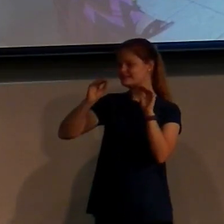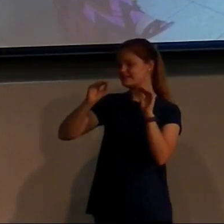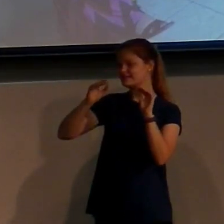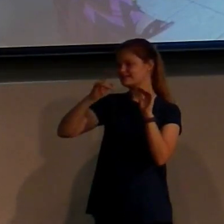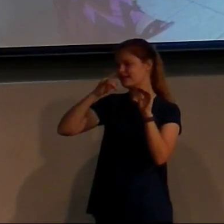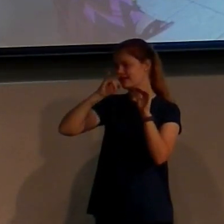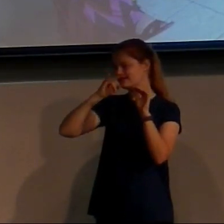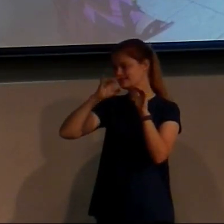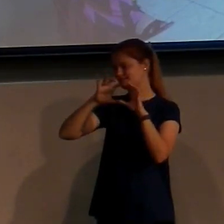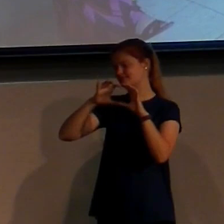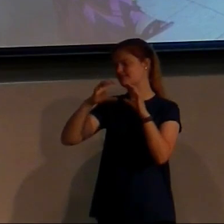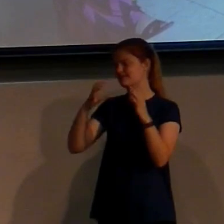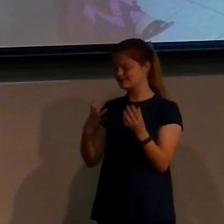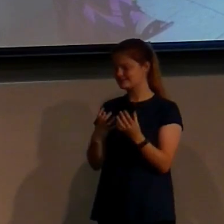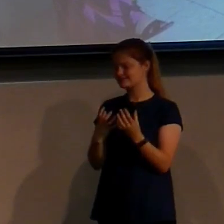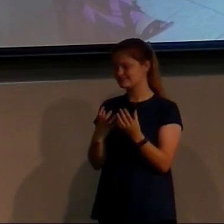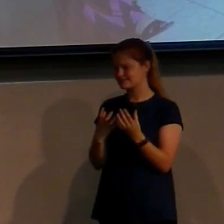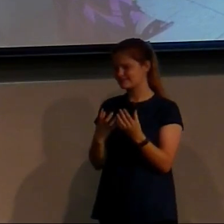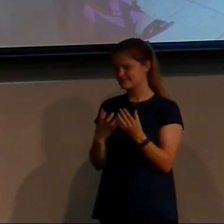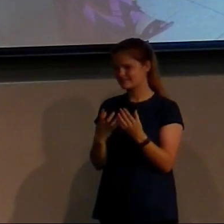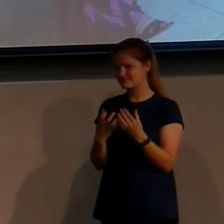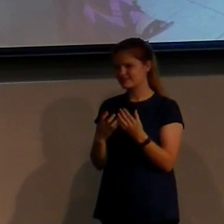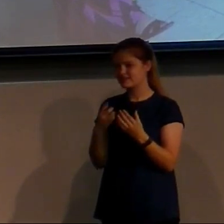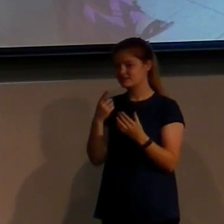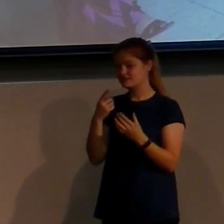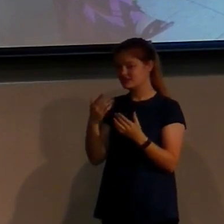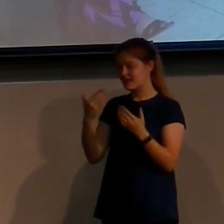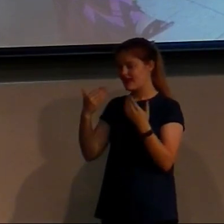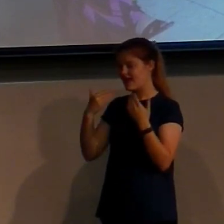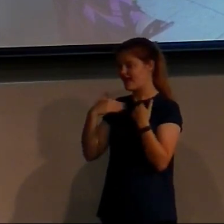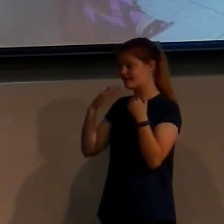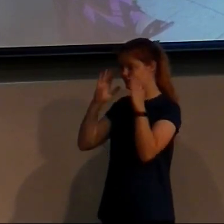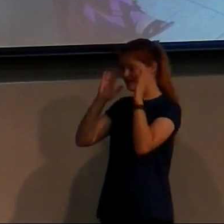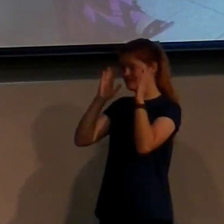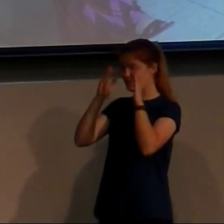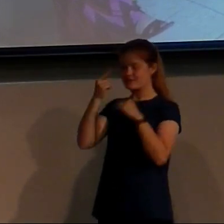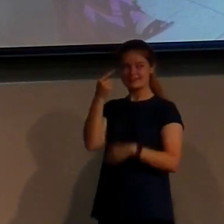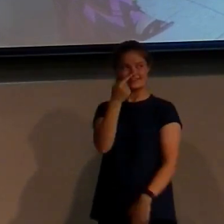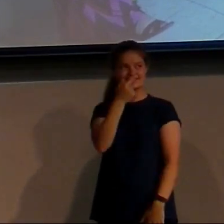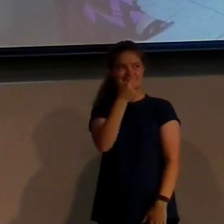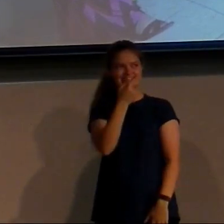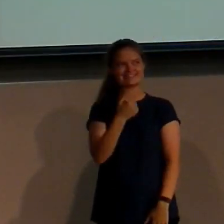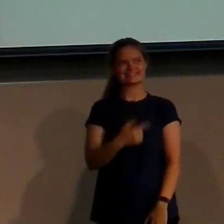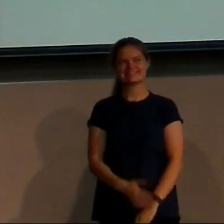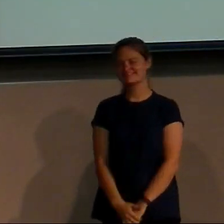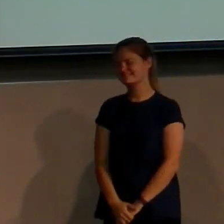class. She got their attention, isn't it?